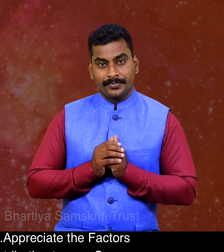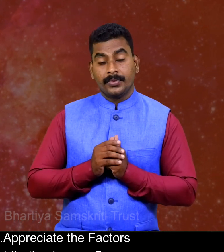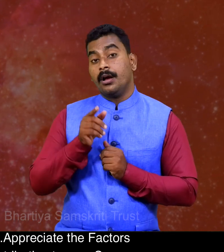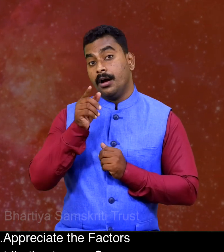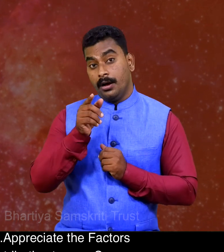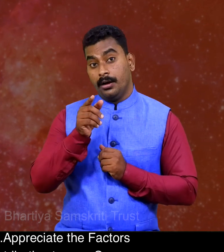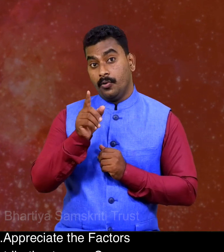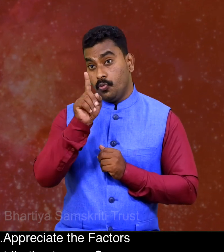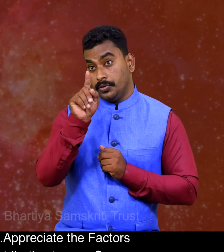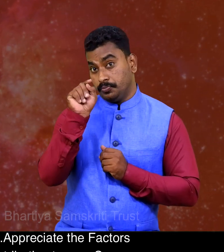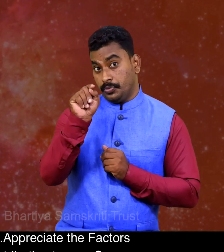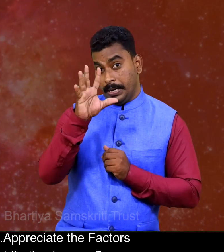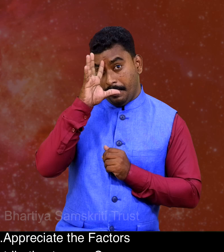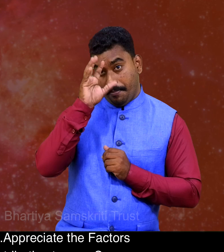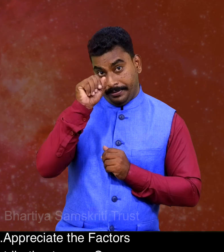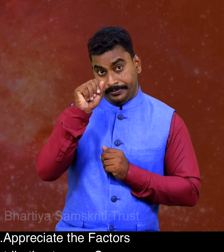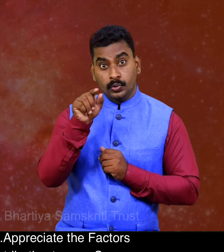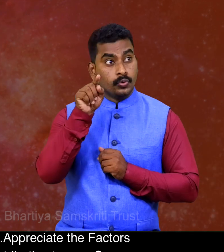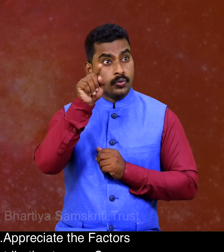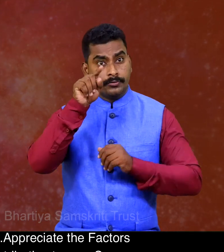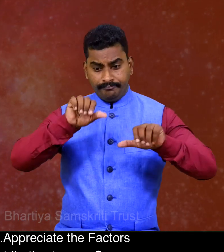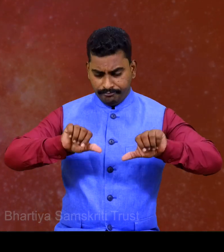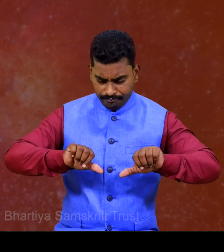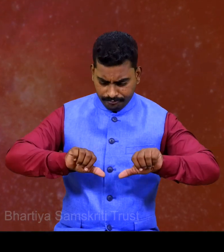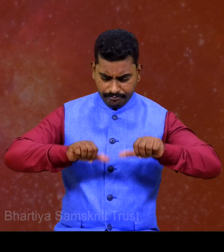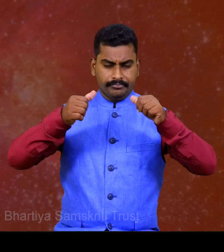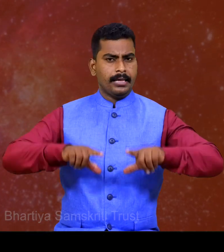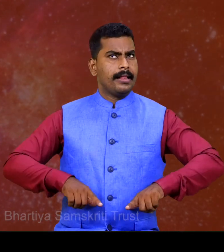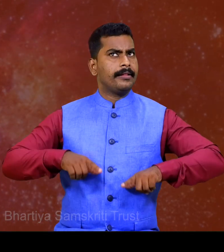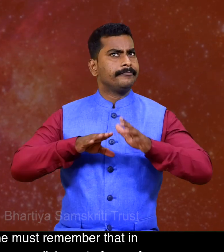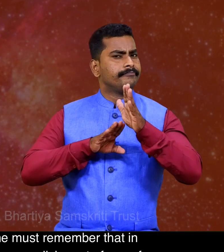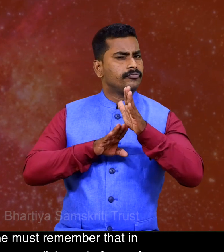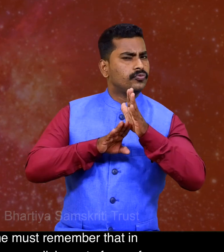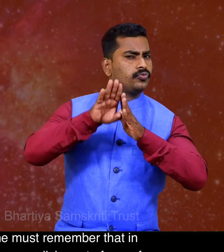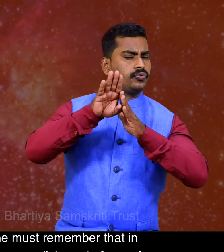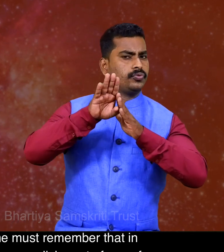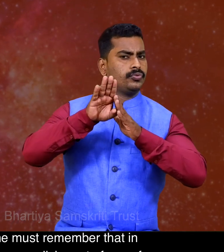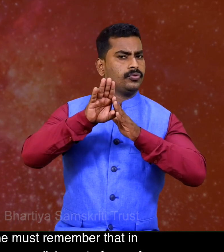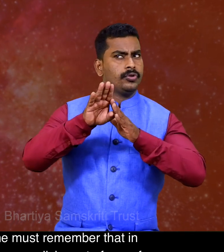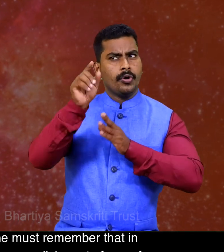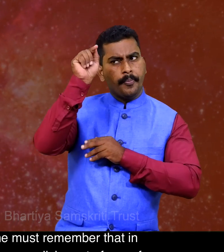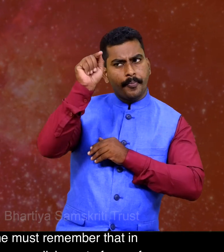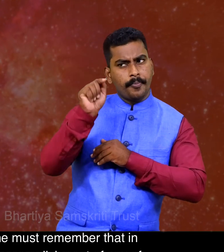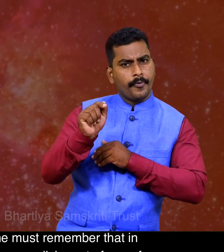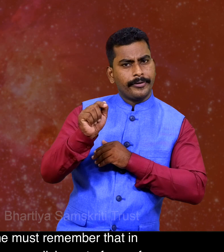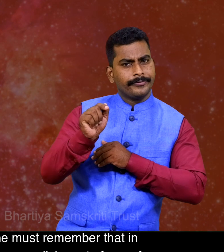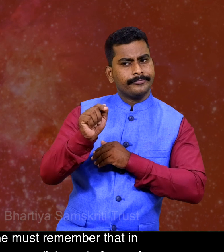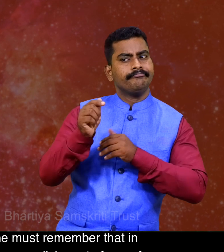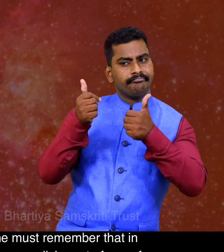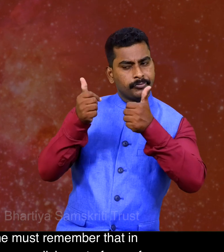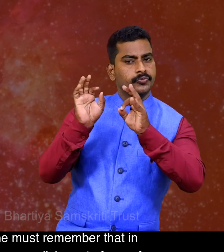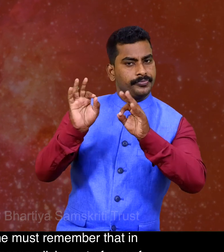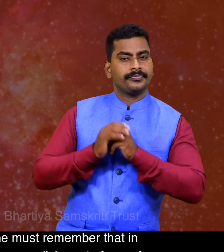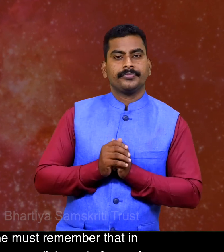Appreciate the factors contributing to your success. One must remember that in